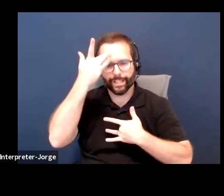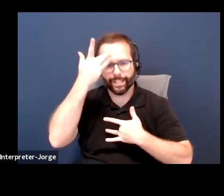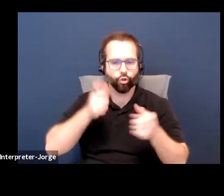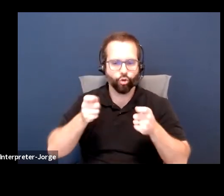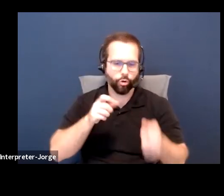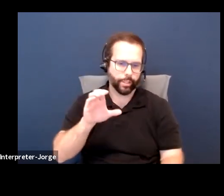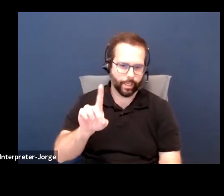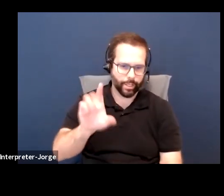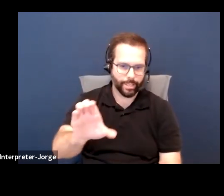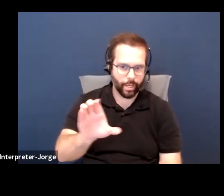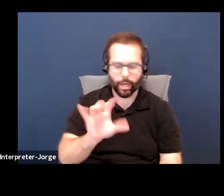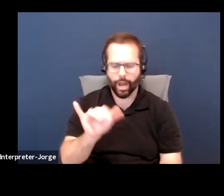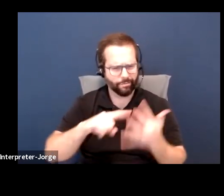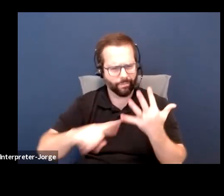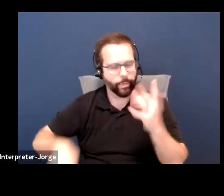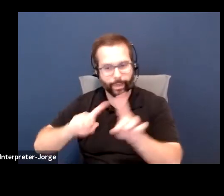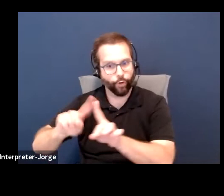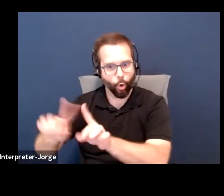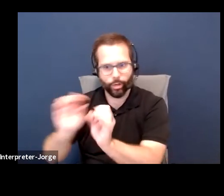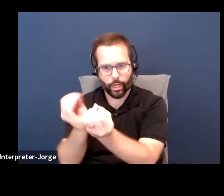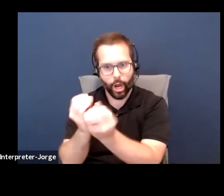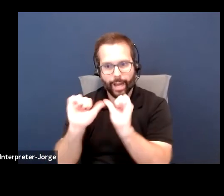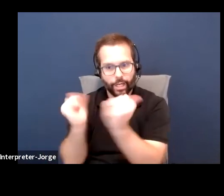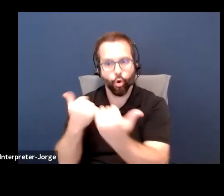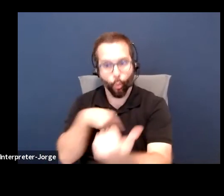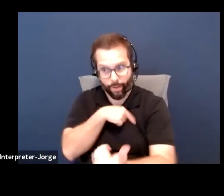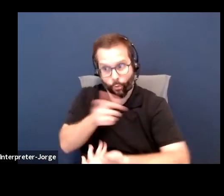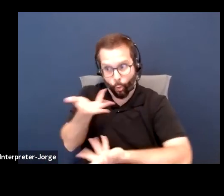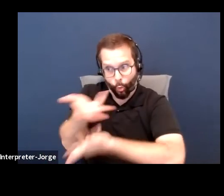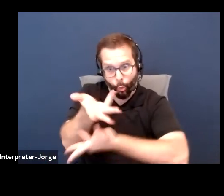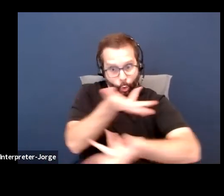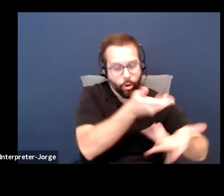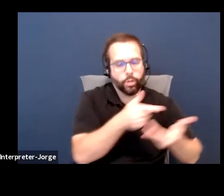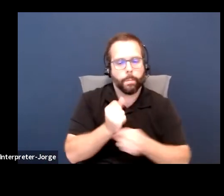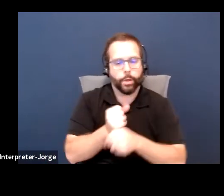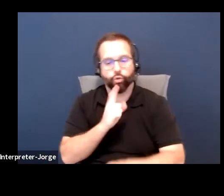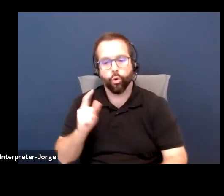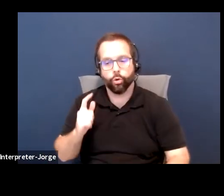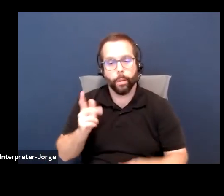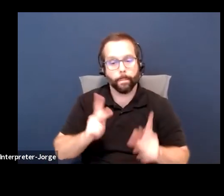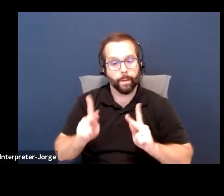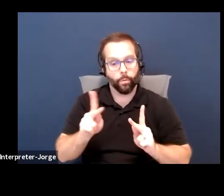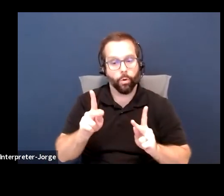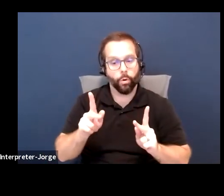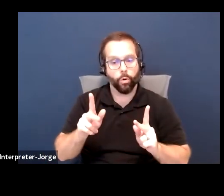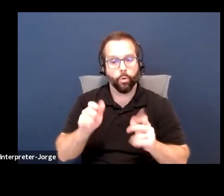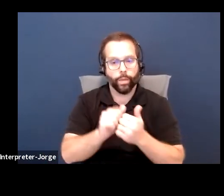that the unique needs of disabled people and older adults are included in every single COVID response